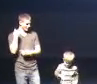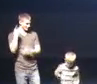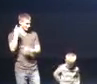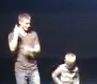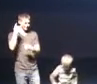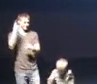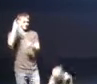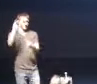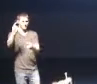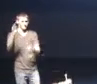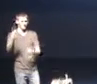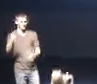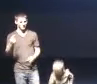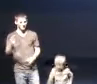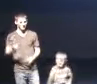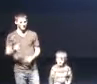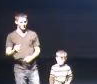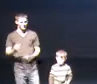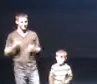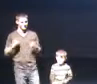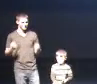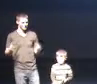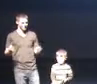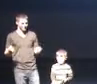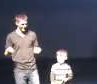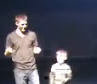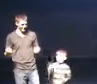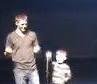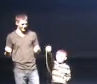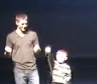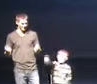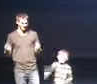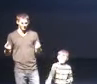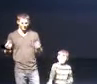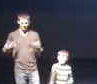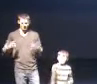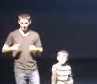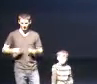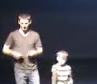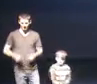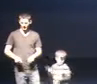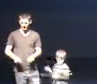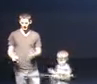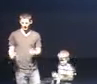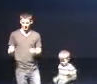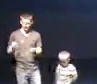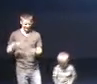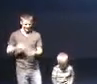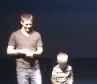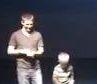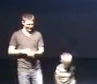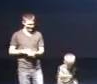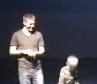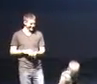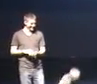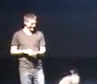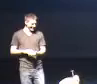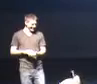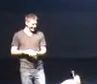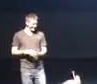has ever been. And he grits his teeth, and he tries it again. And